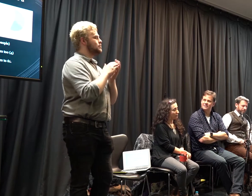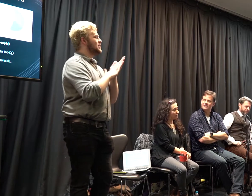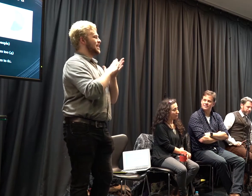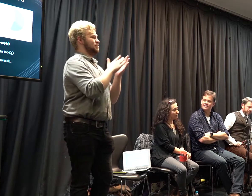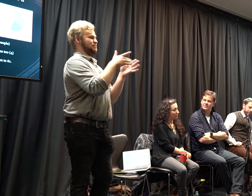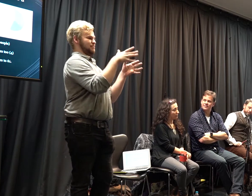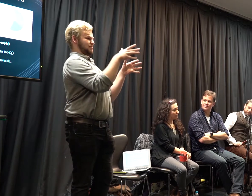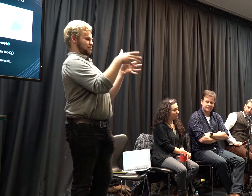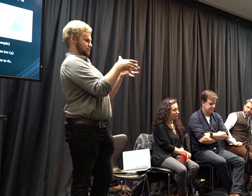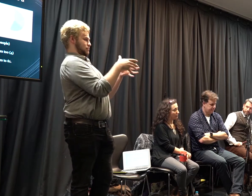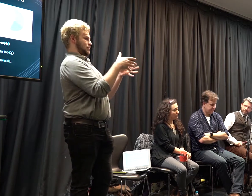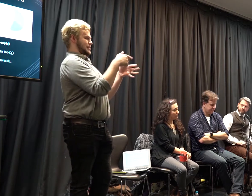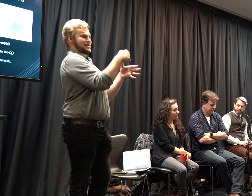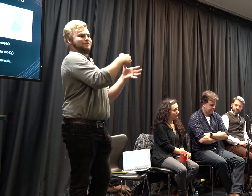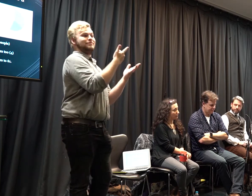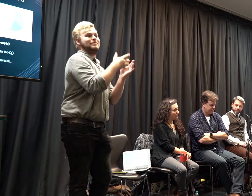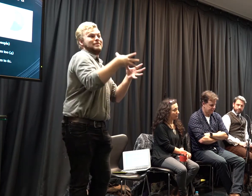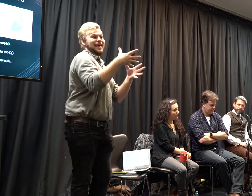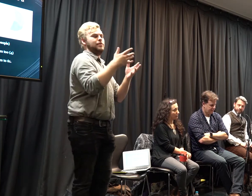87 responses.